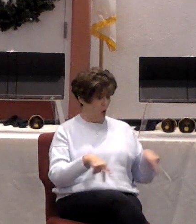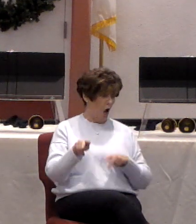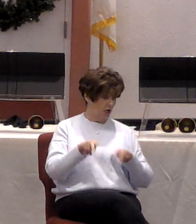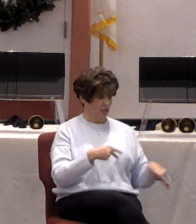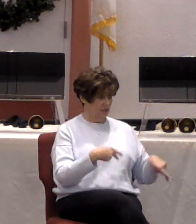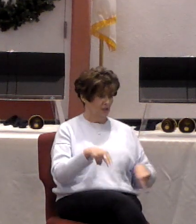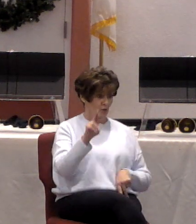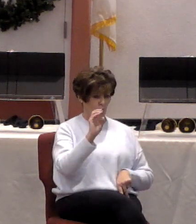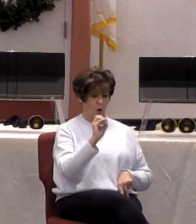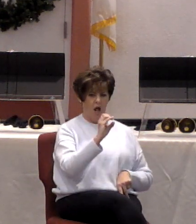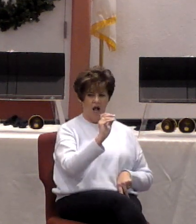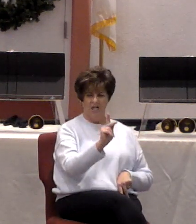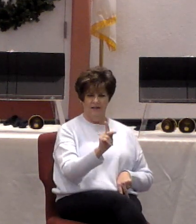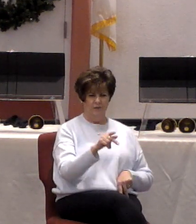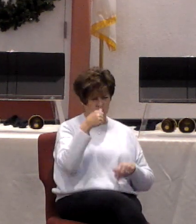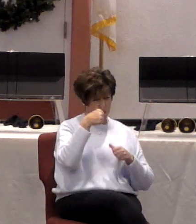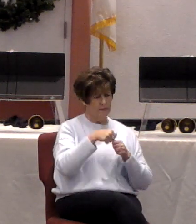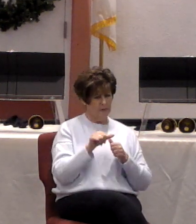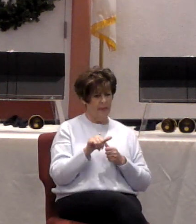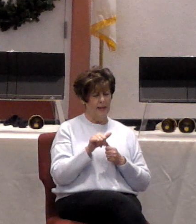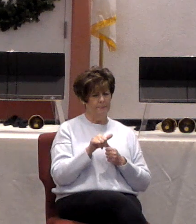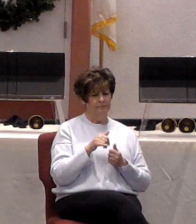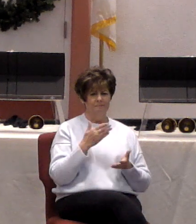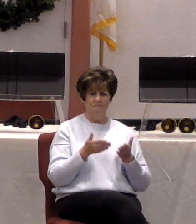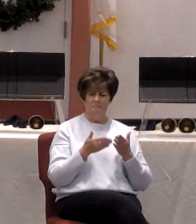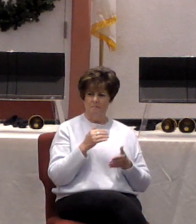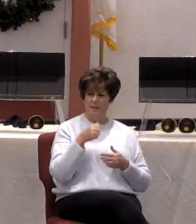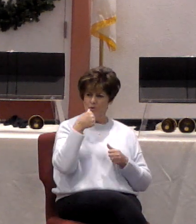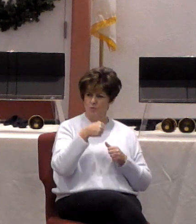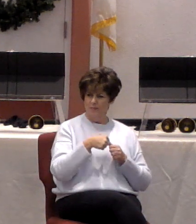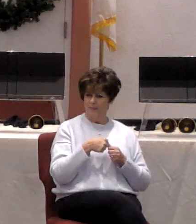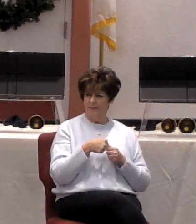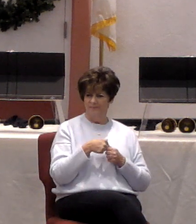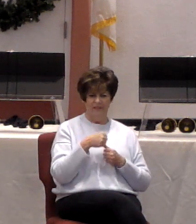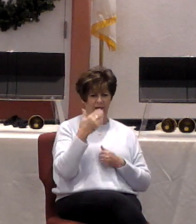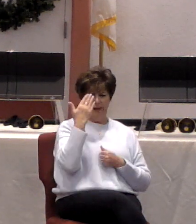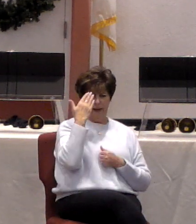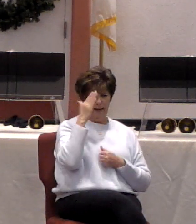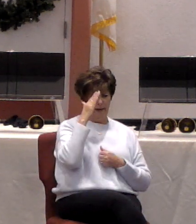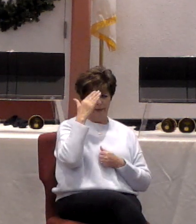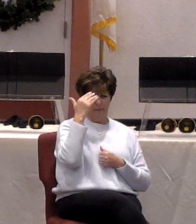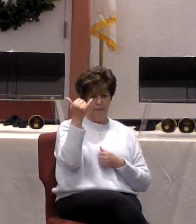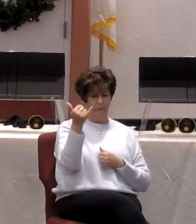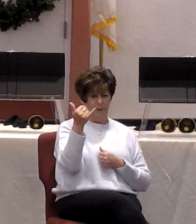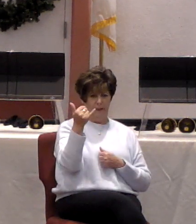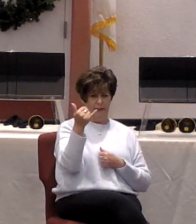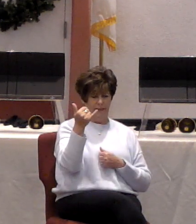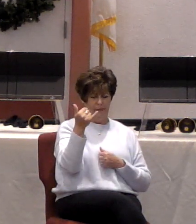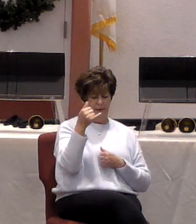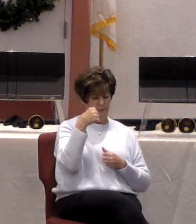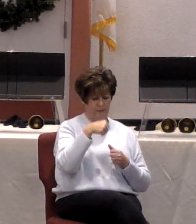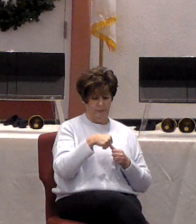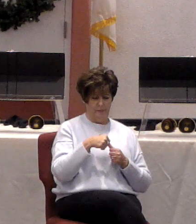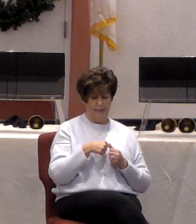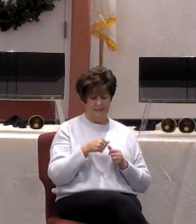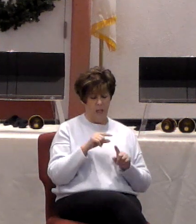And if you do remember that, you might remember, I don't know why I remember this better than I do most of the rest of it, that at